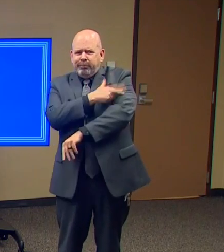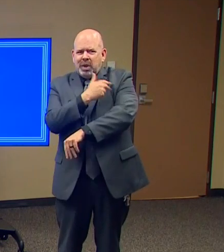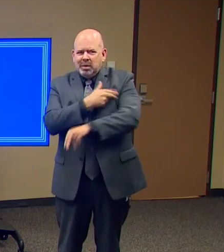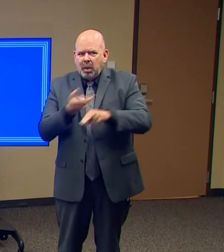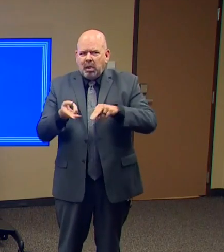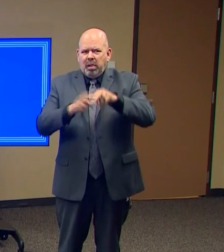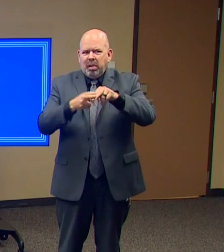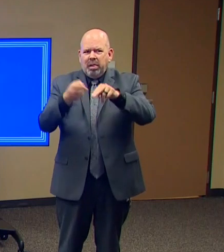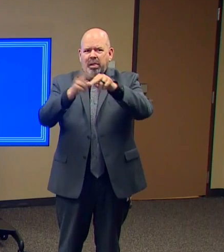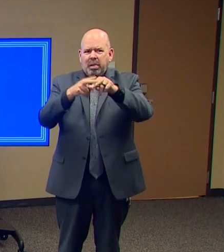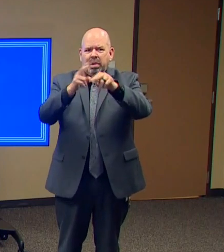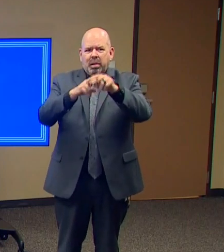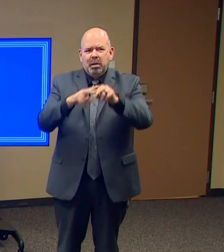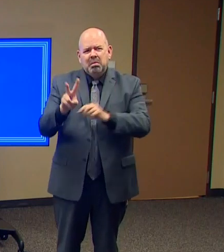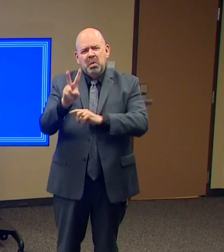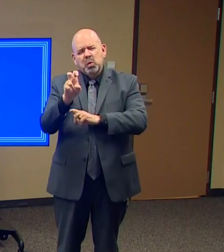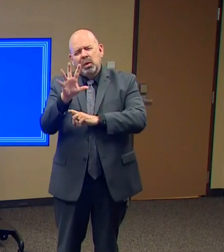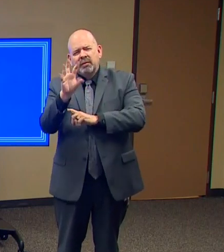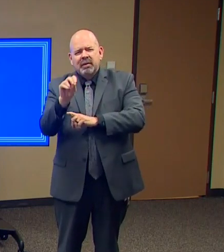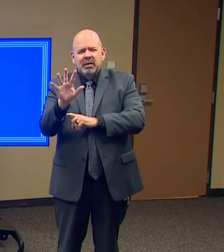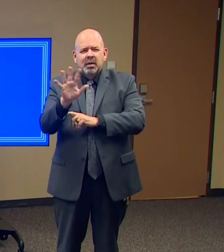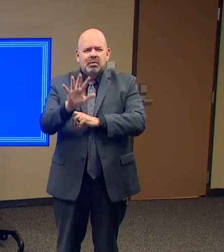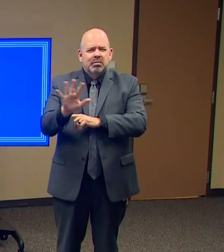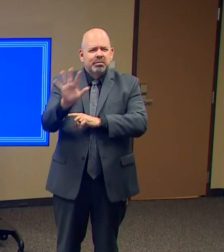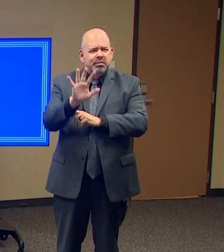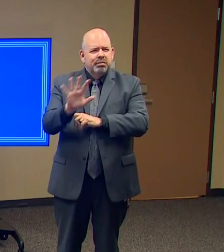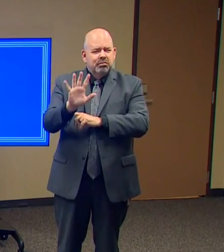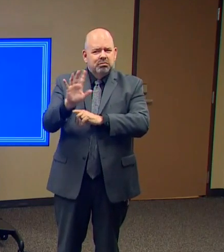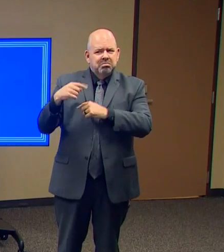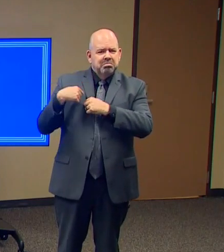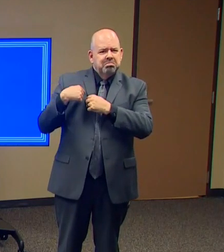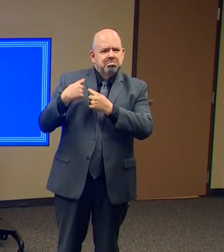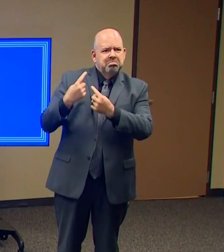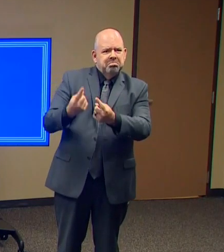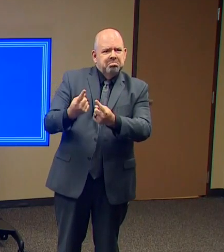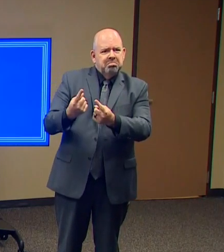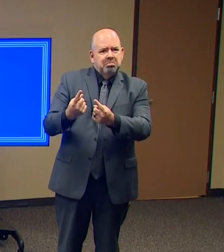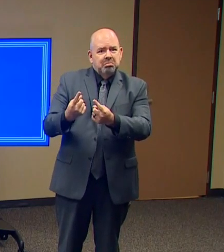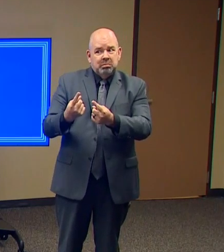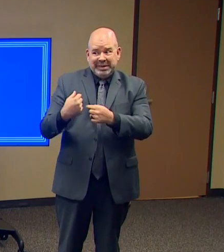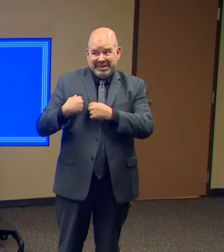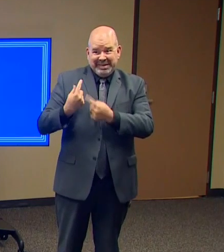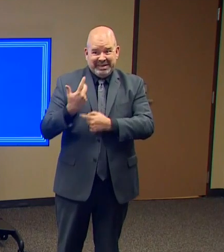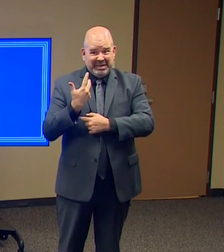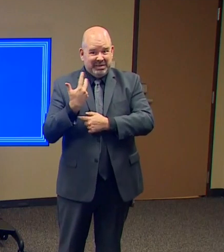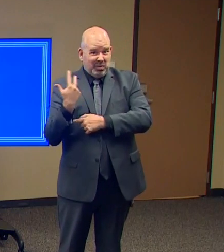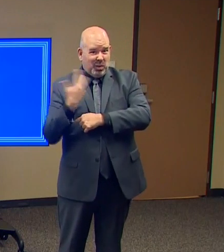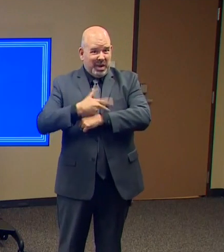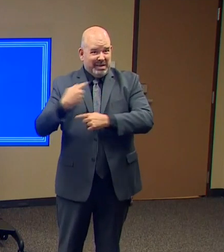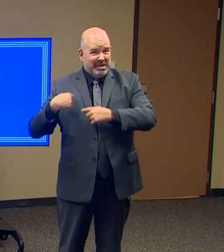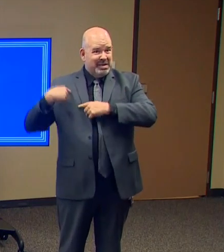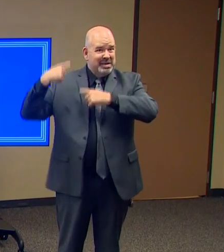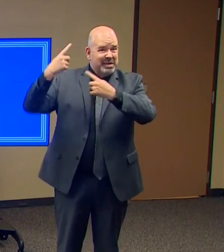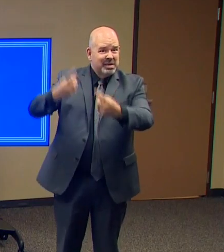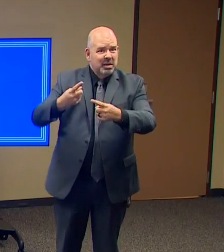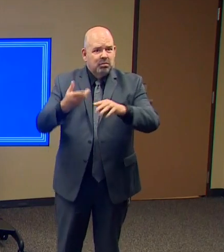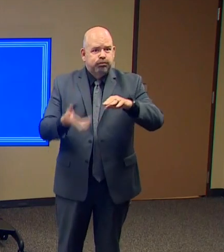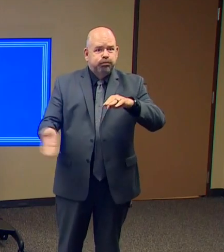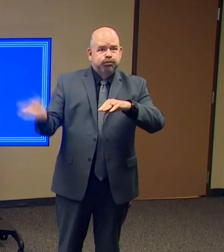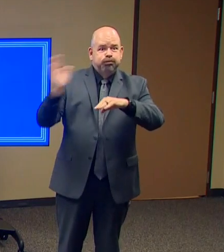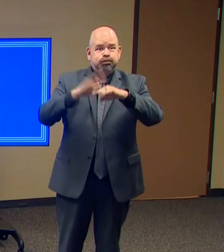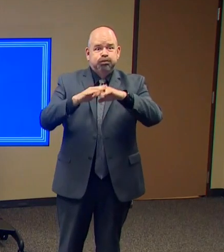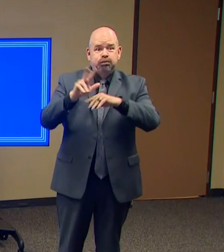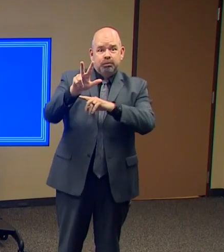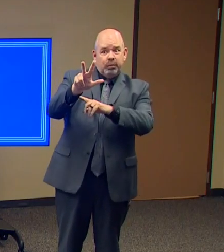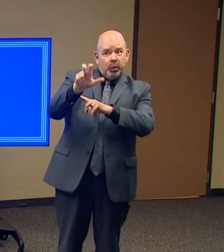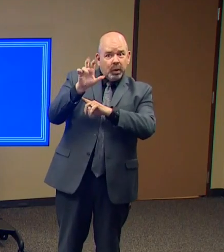for COVID for quite a while, and over the last 3 days, they've jumped up to about